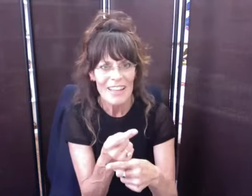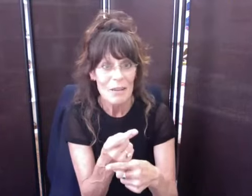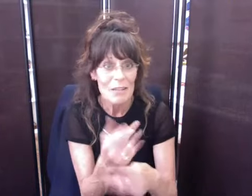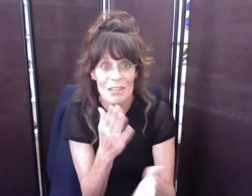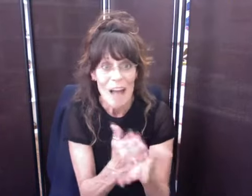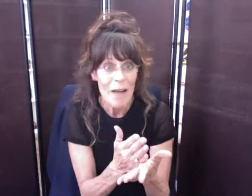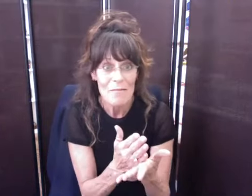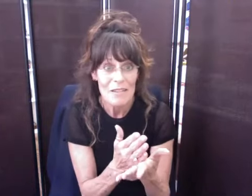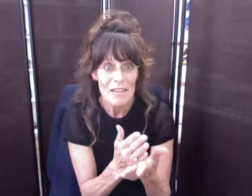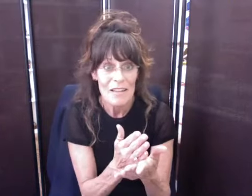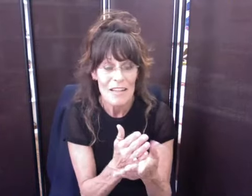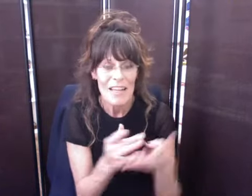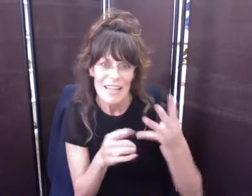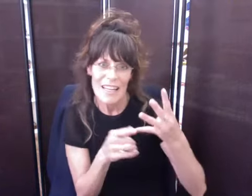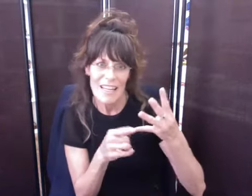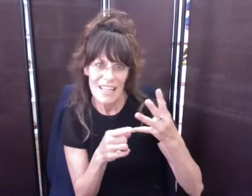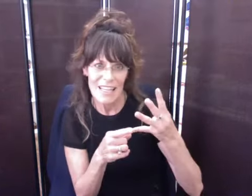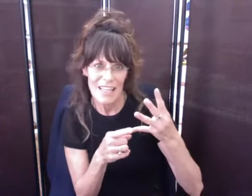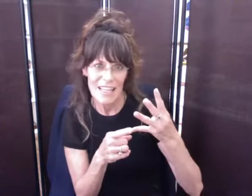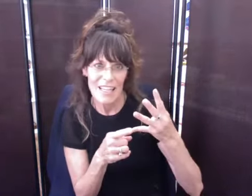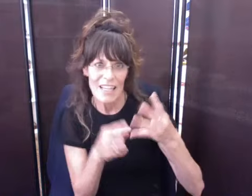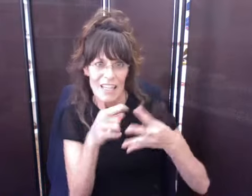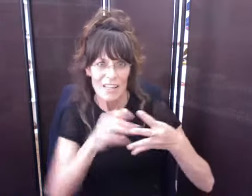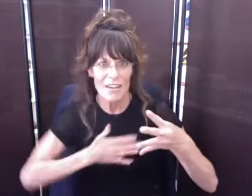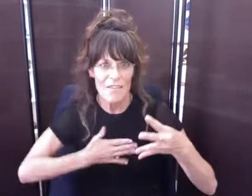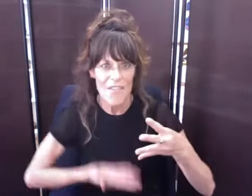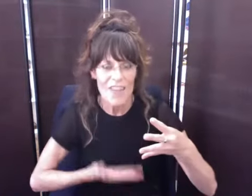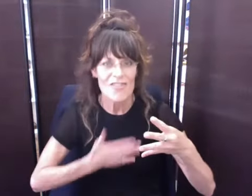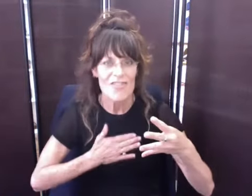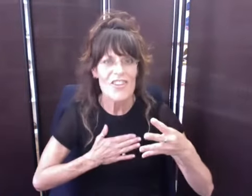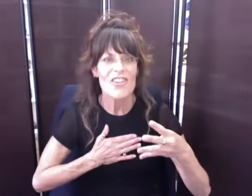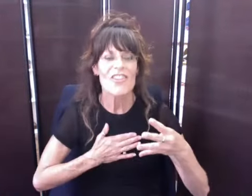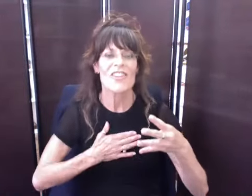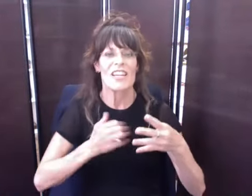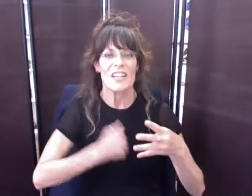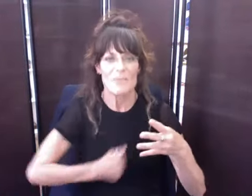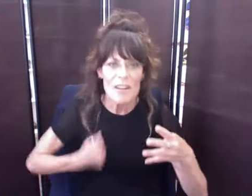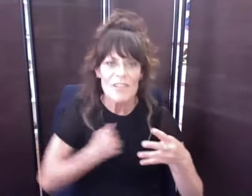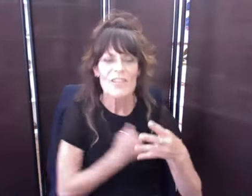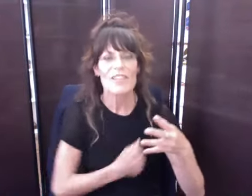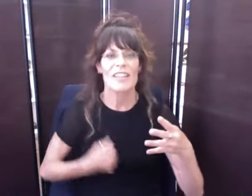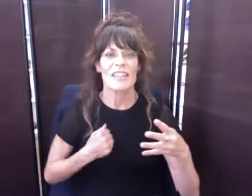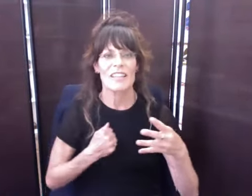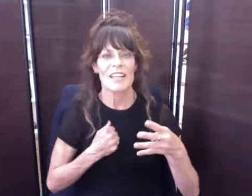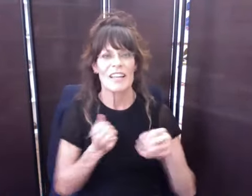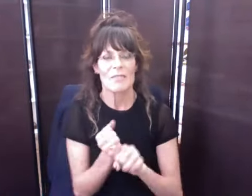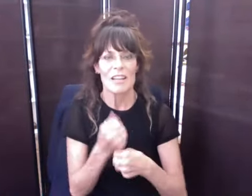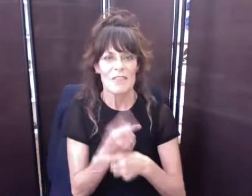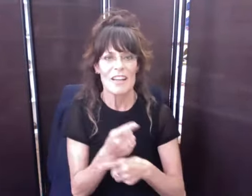act of repentance. So it was an act of confession, an act of contrition, an act of restitution, and an act of repentance. And I